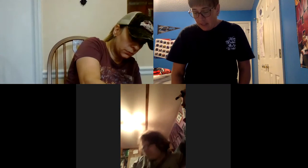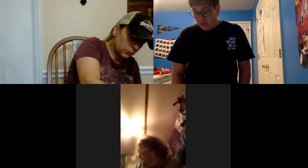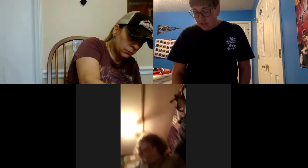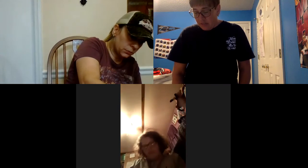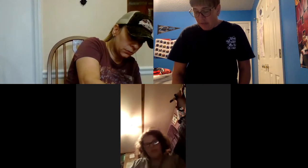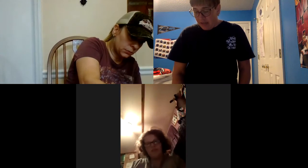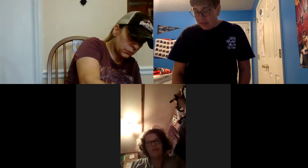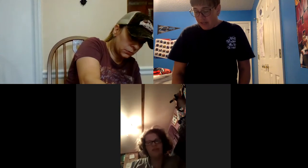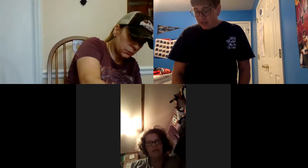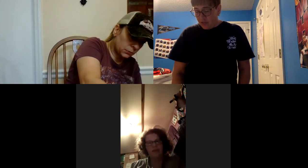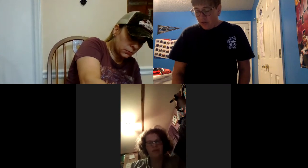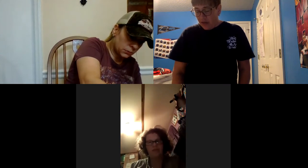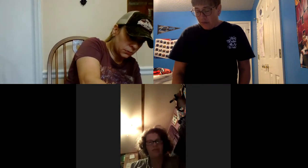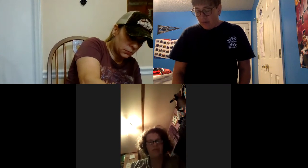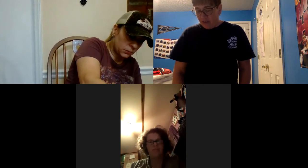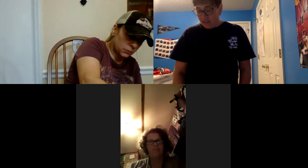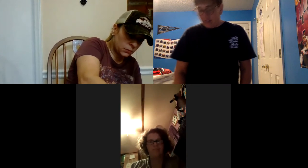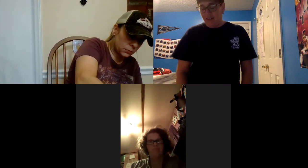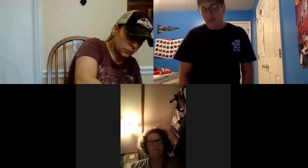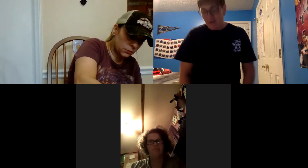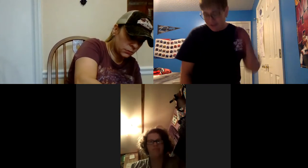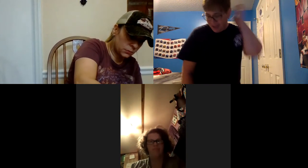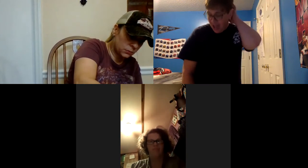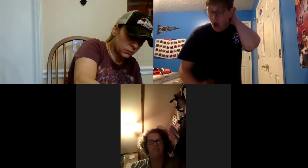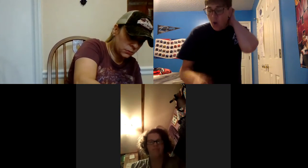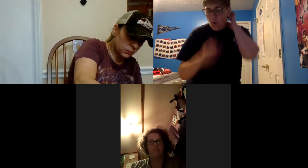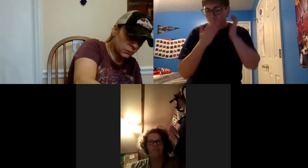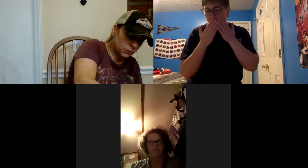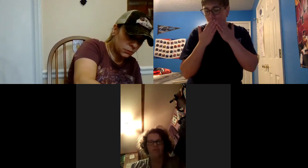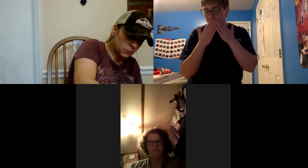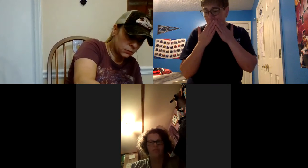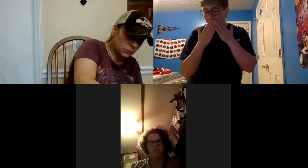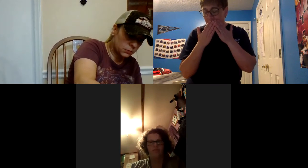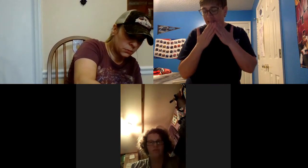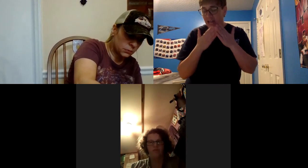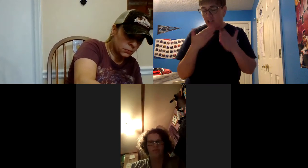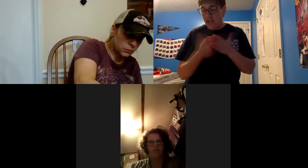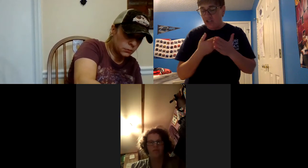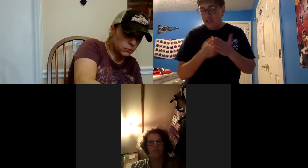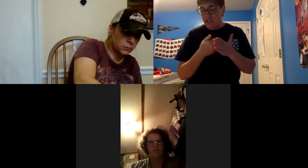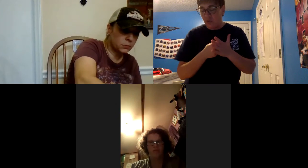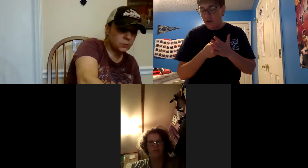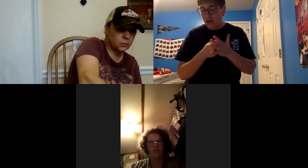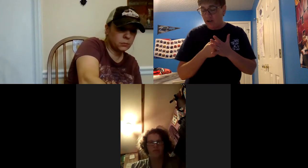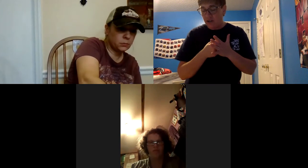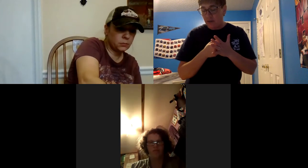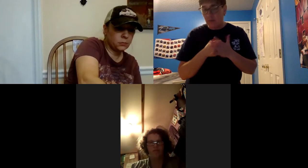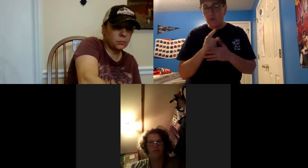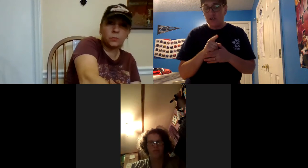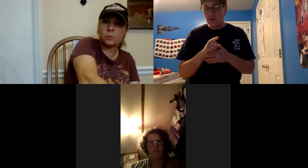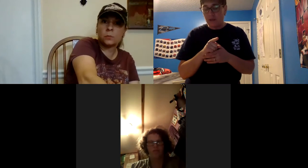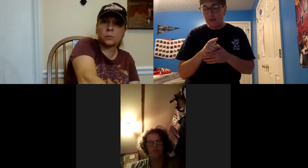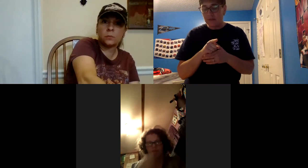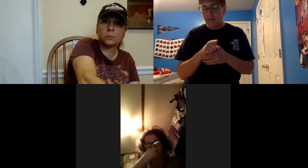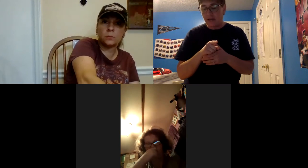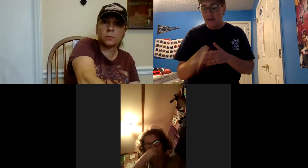Let's see, you didn't pay attention when you ate breakfast. Oh, you know what? I changed this one on y'all's paper. What